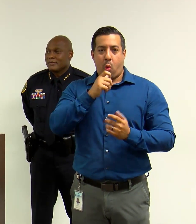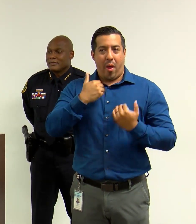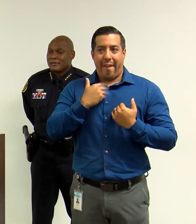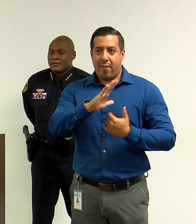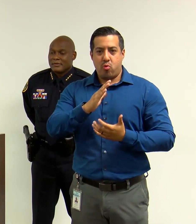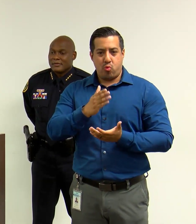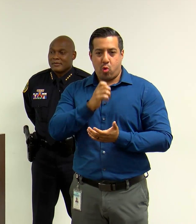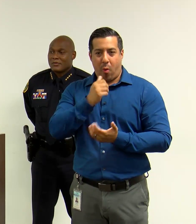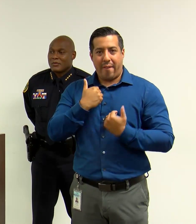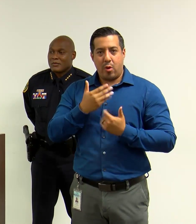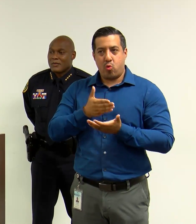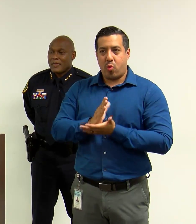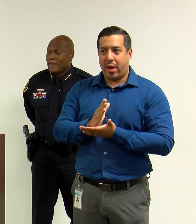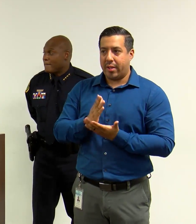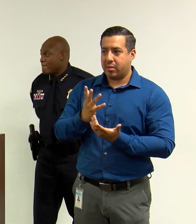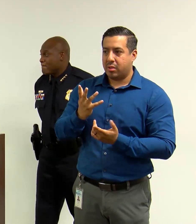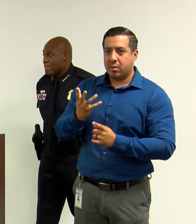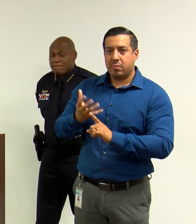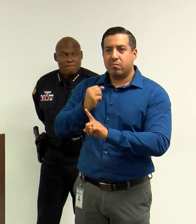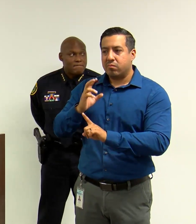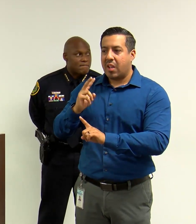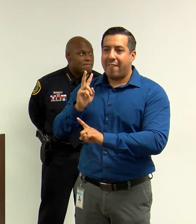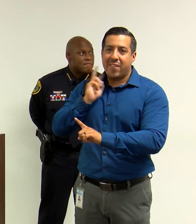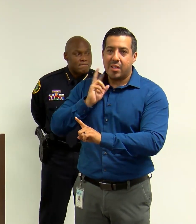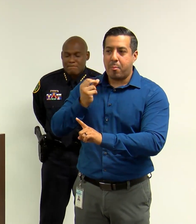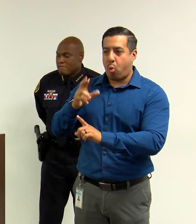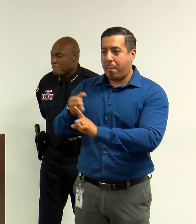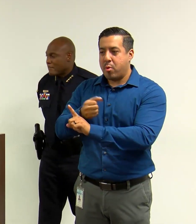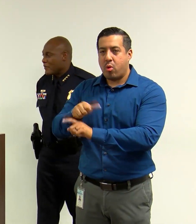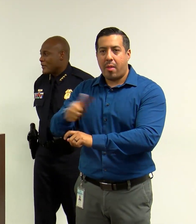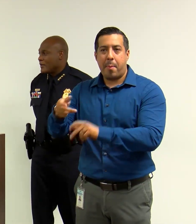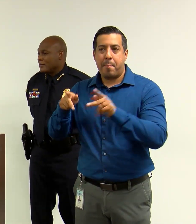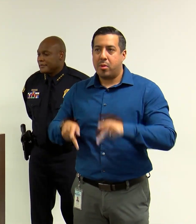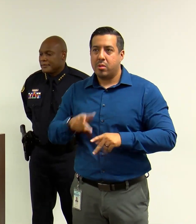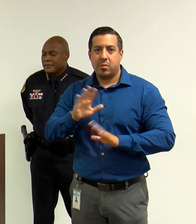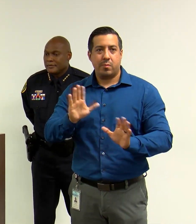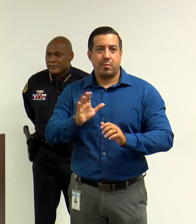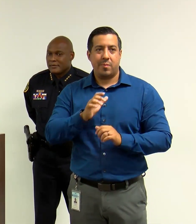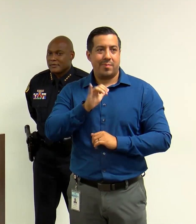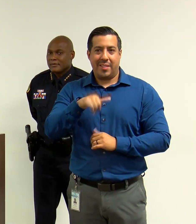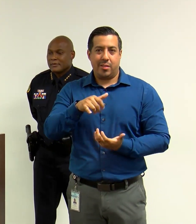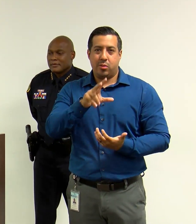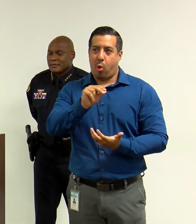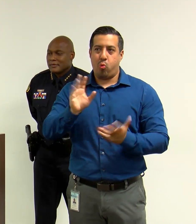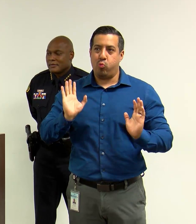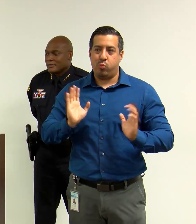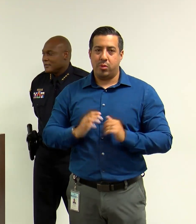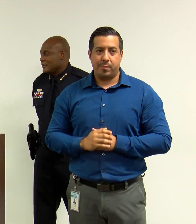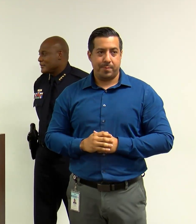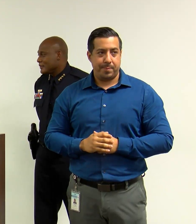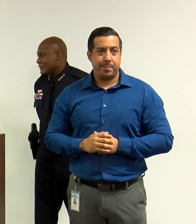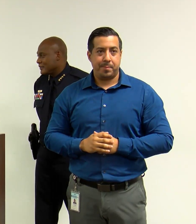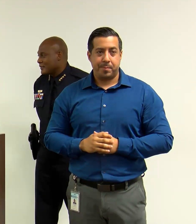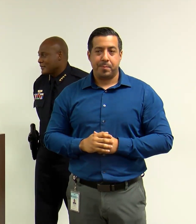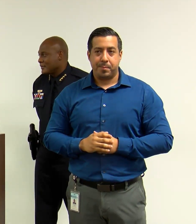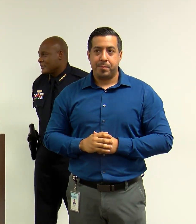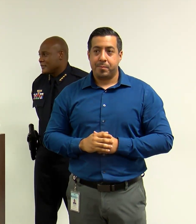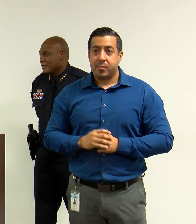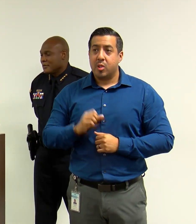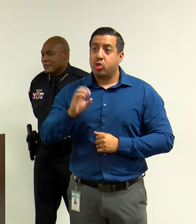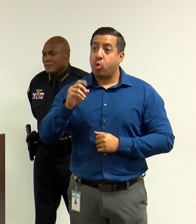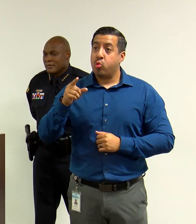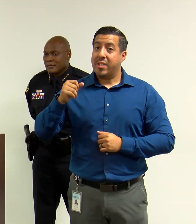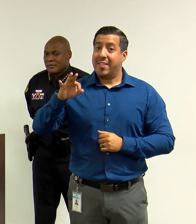to victimize or abuse somebody else. So that's a no-no, okay? So when you look